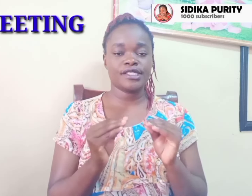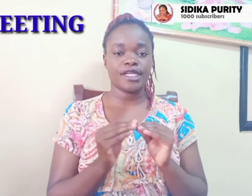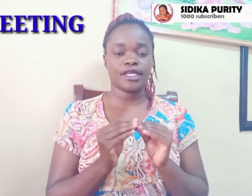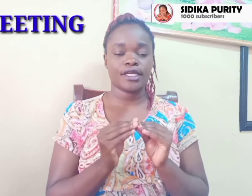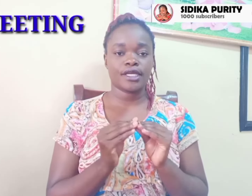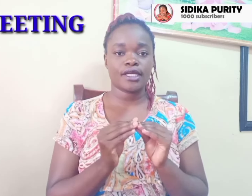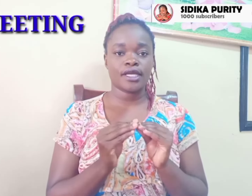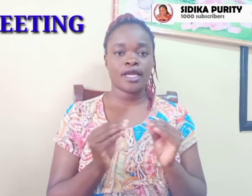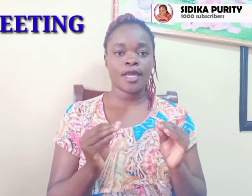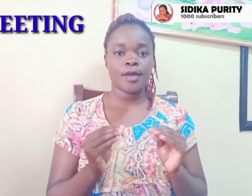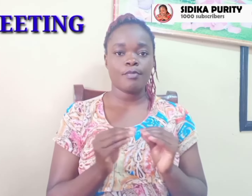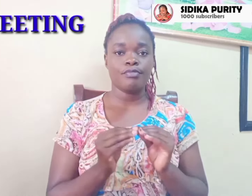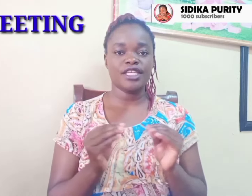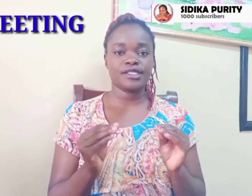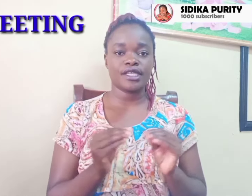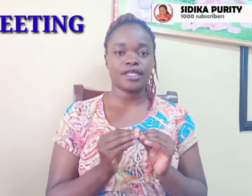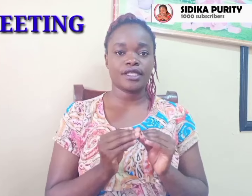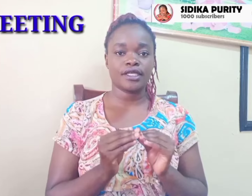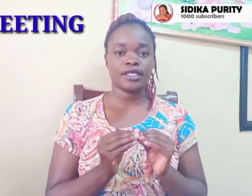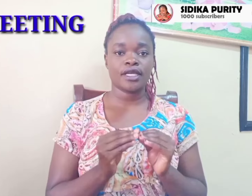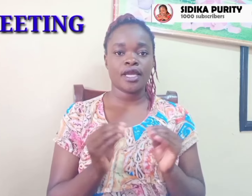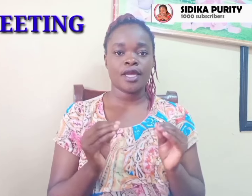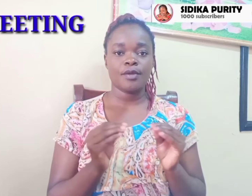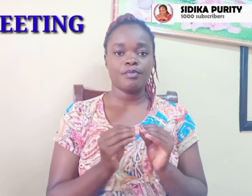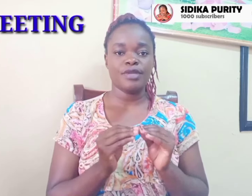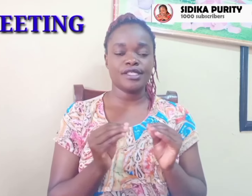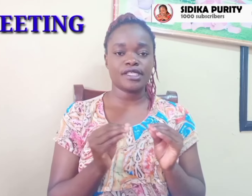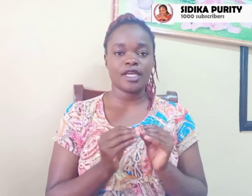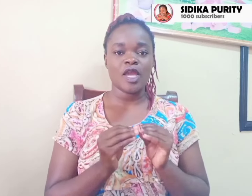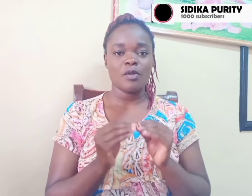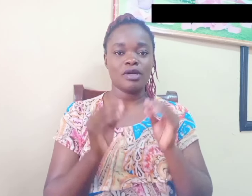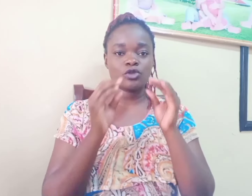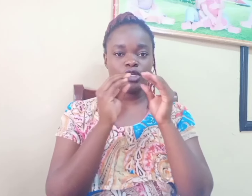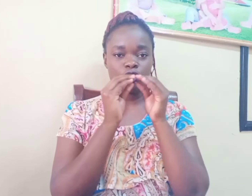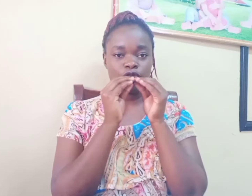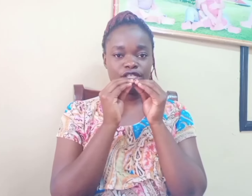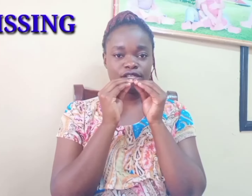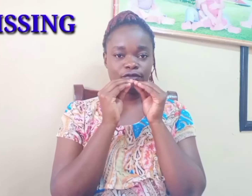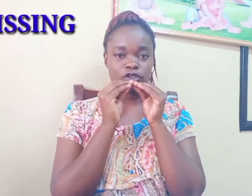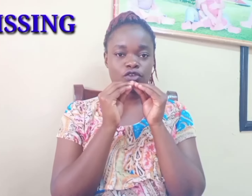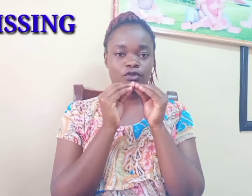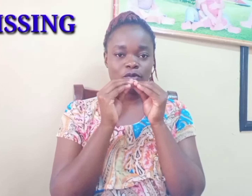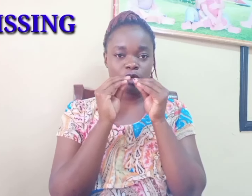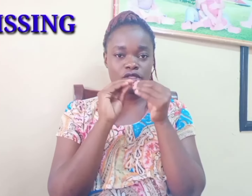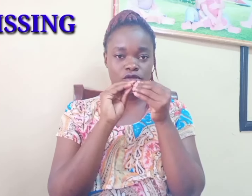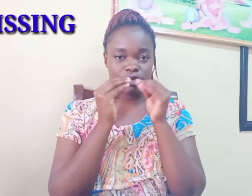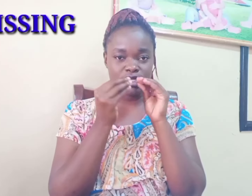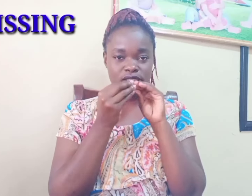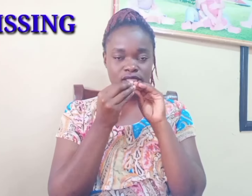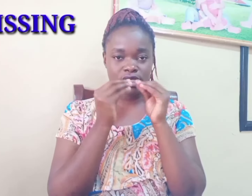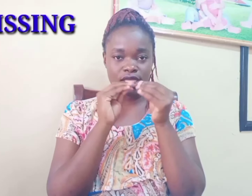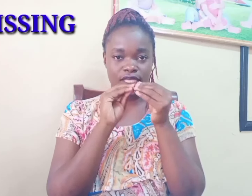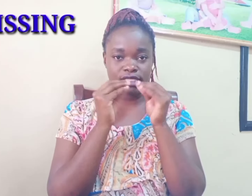Meeting. Meeting. Meeting. But when you do it in front of your mouth, it means